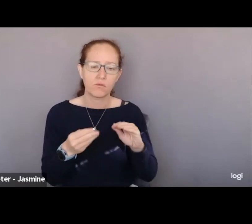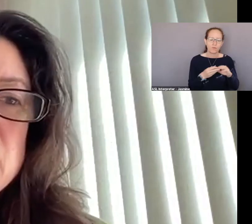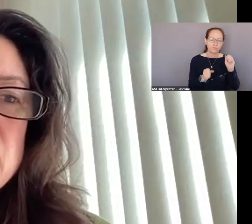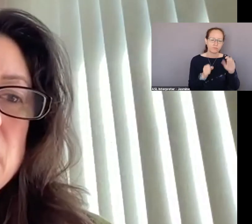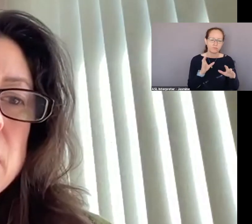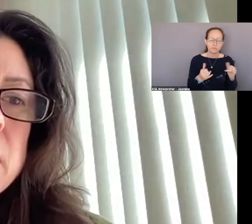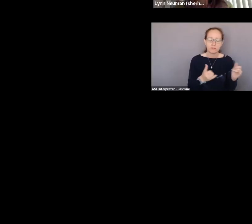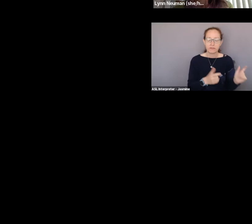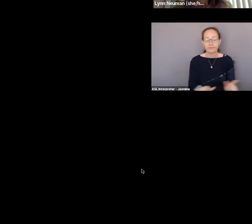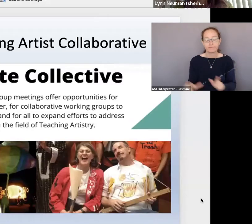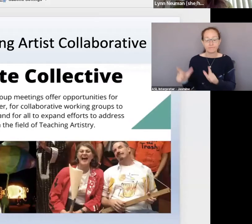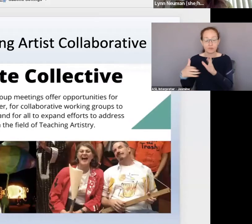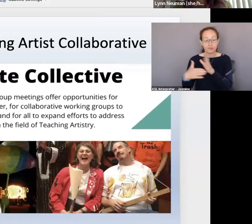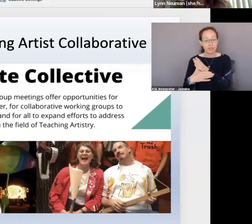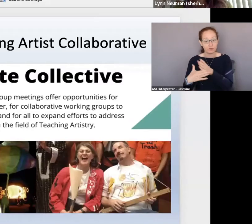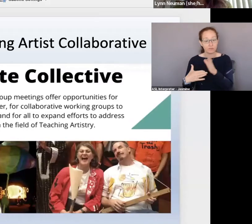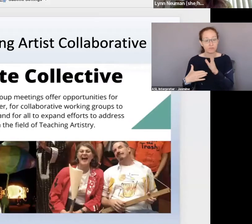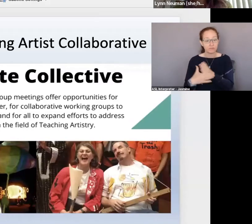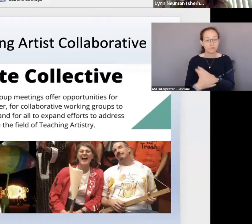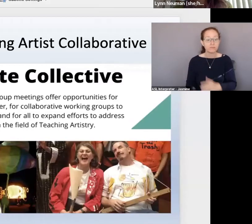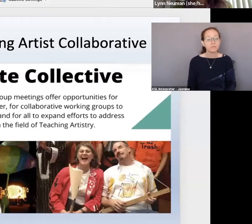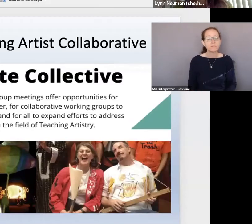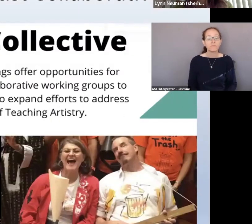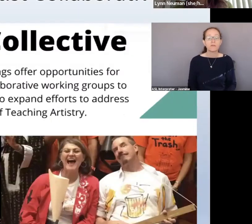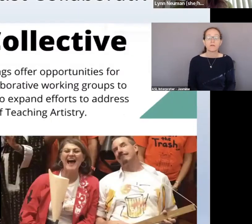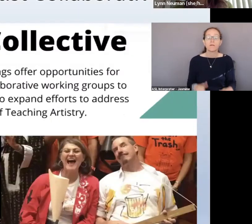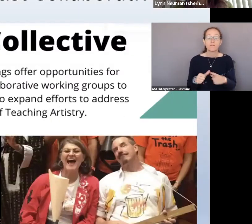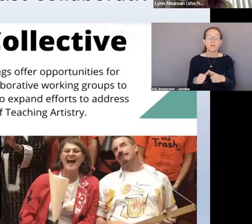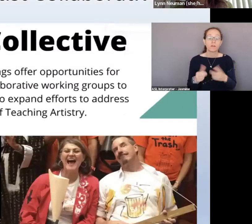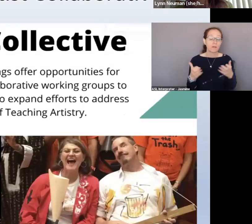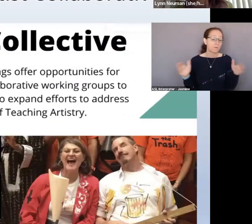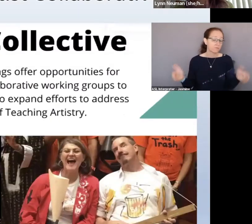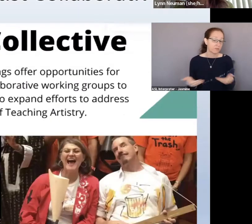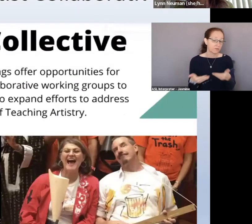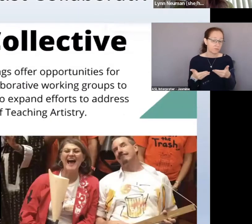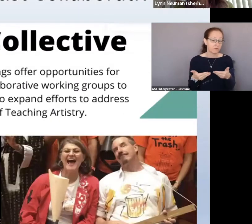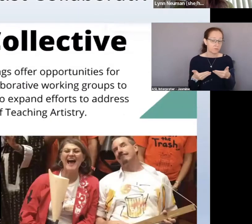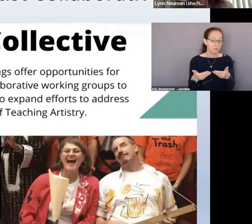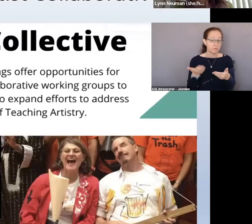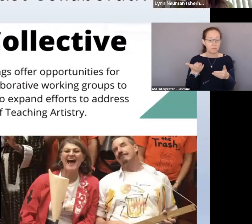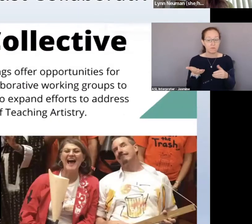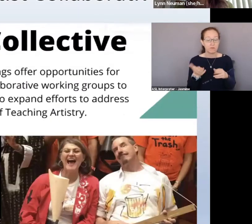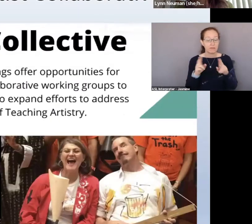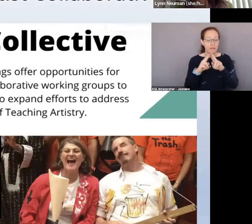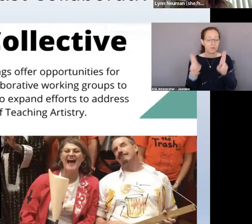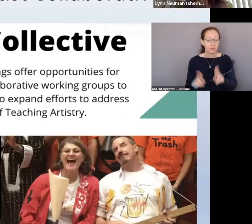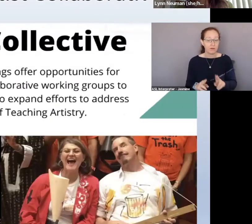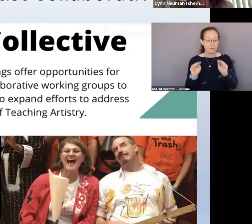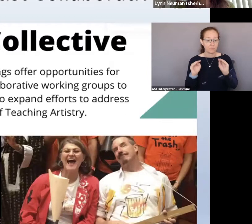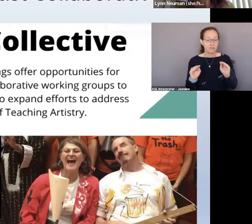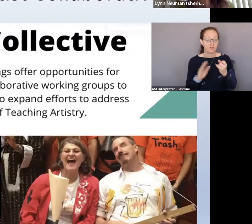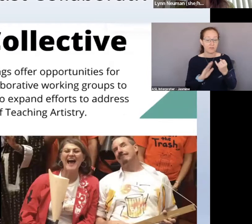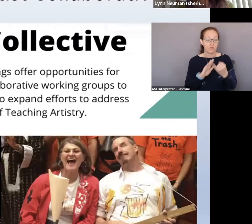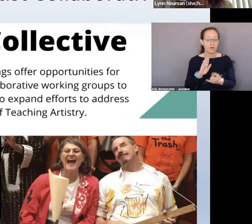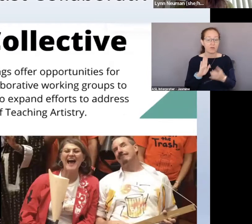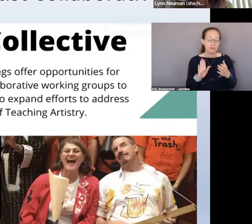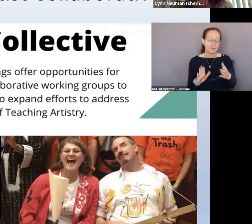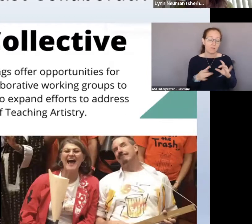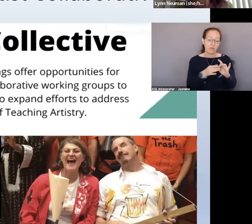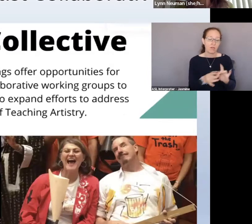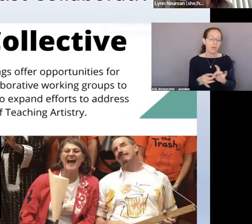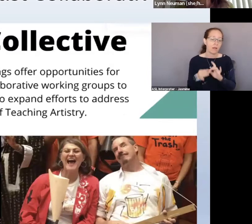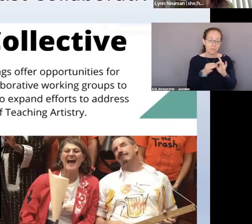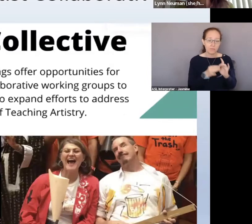screen, I wanted to first introduce you to the International Teaching Artists Collaborative